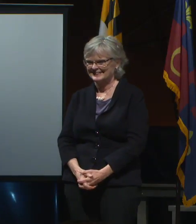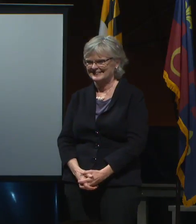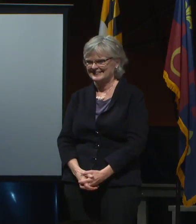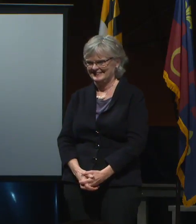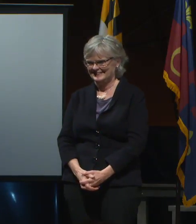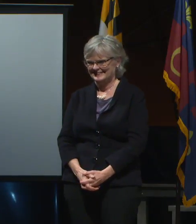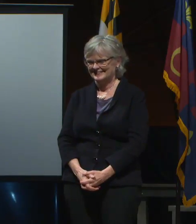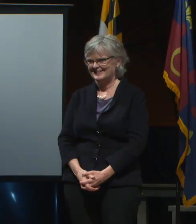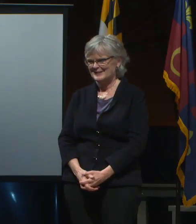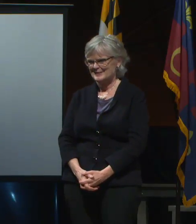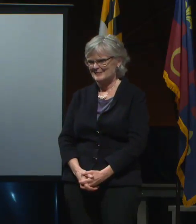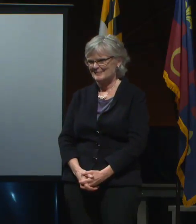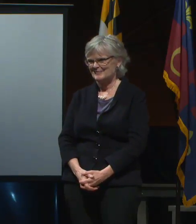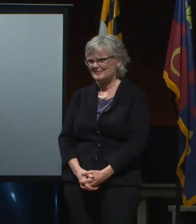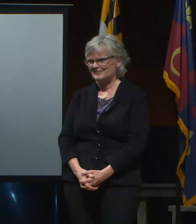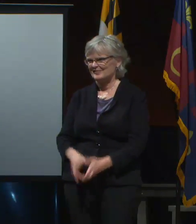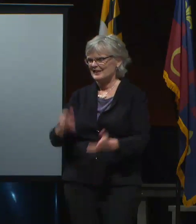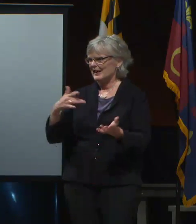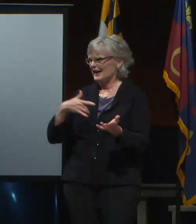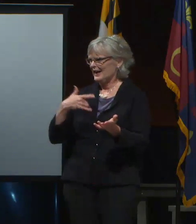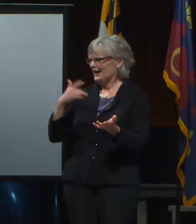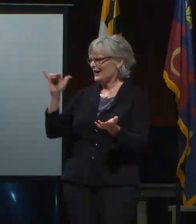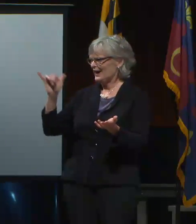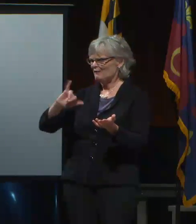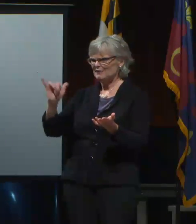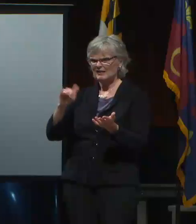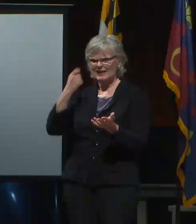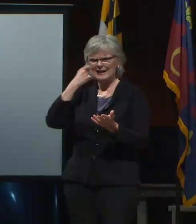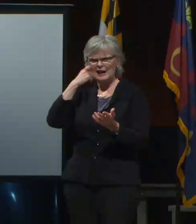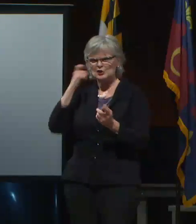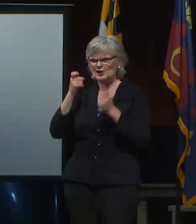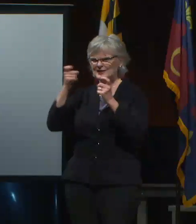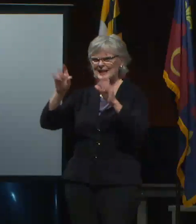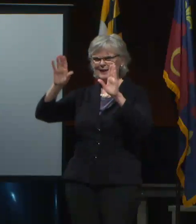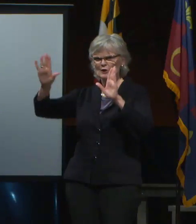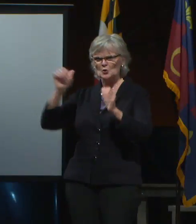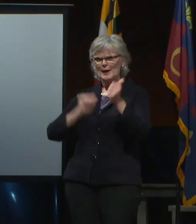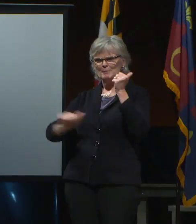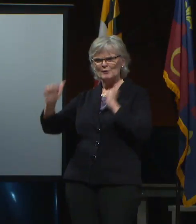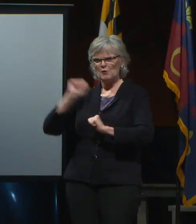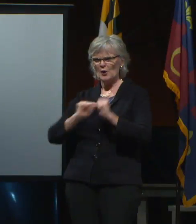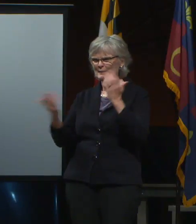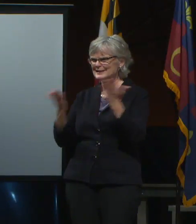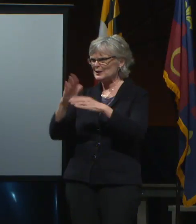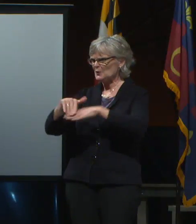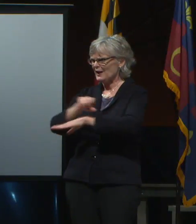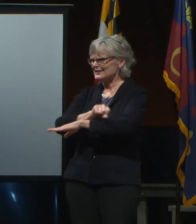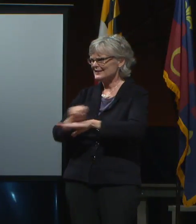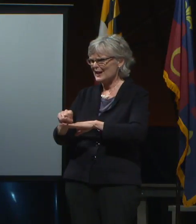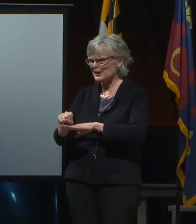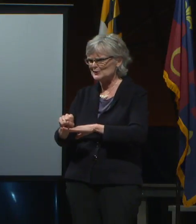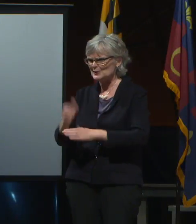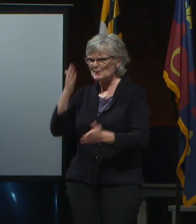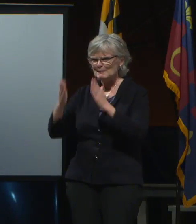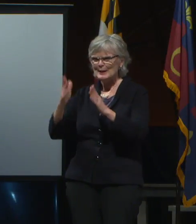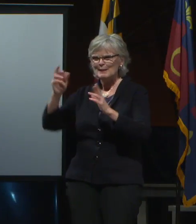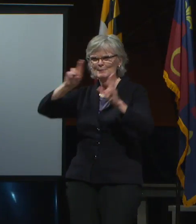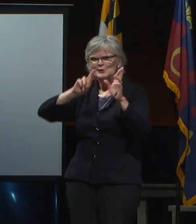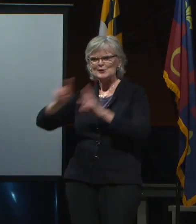very much. I feel like I just gave a great performance here at the Olney Theater. I should be getting ready for my